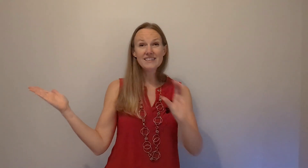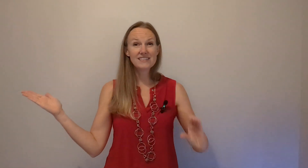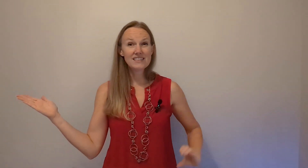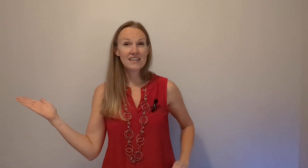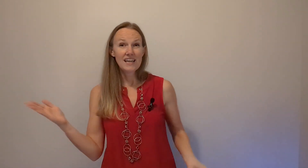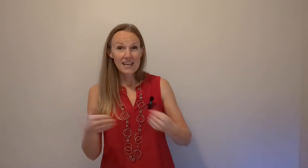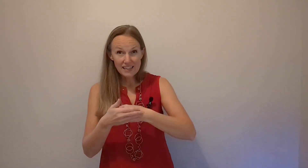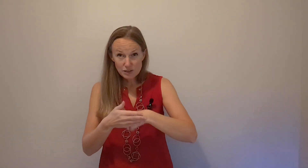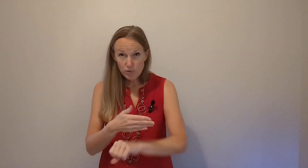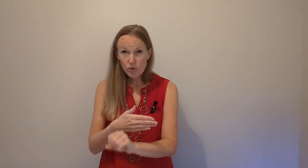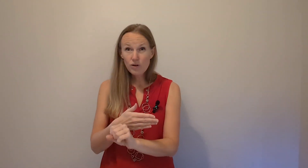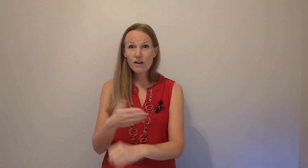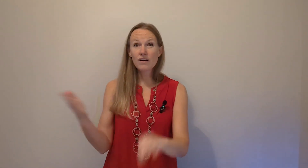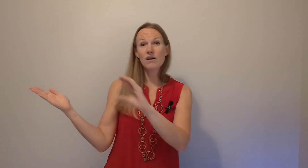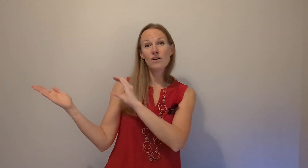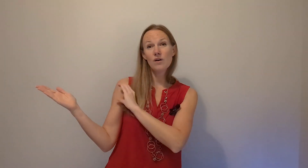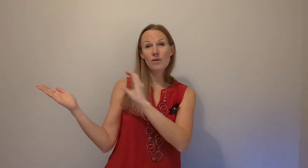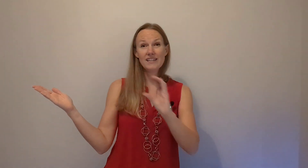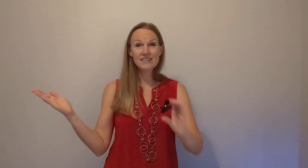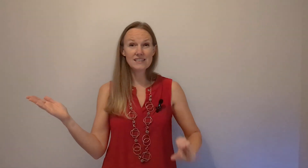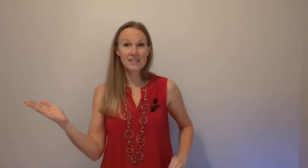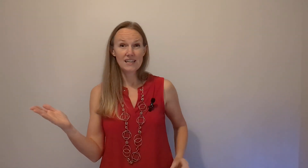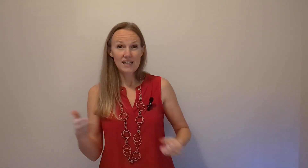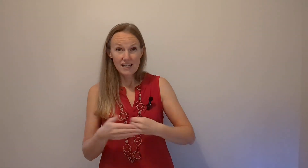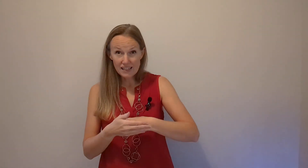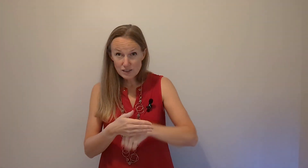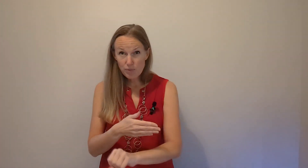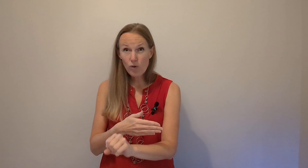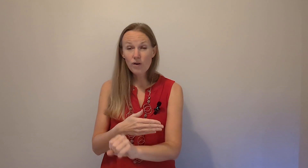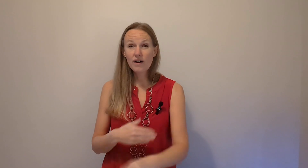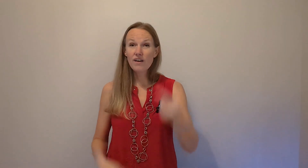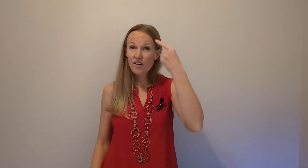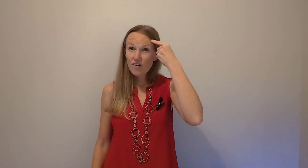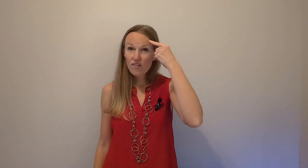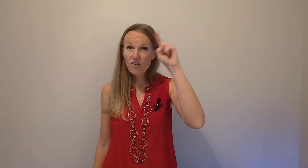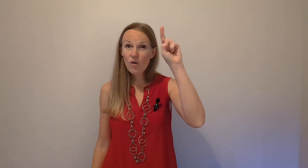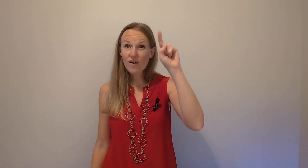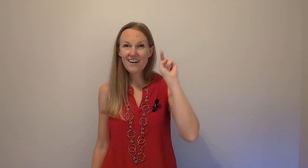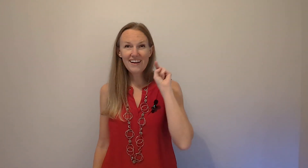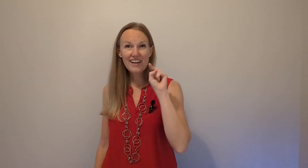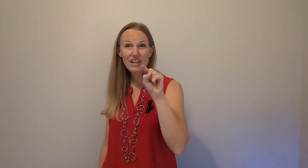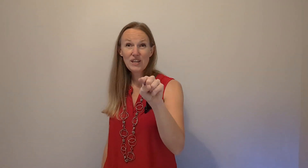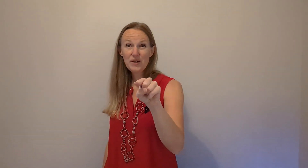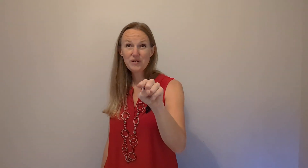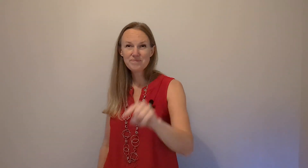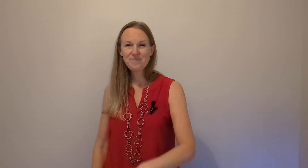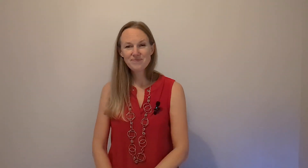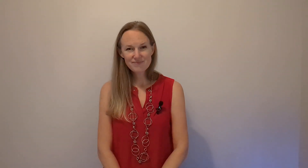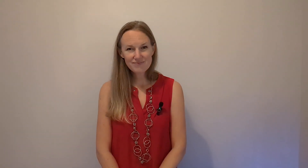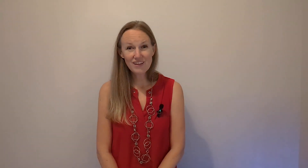Christ is born. Christ is born for you.